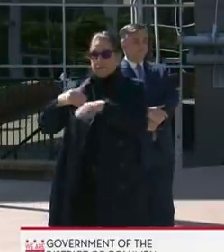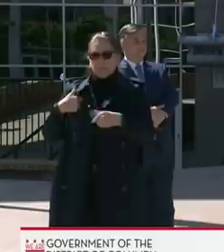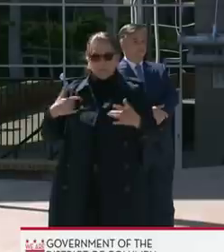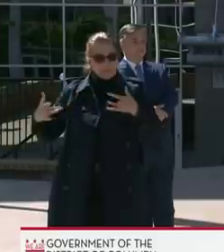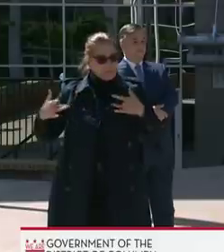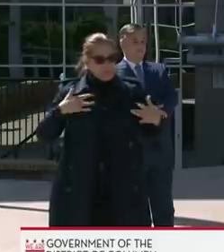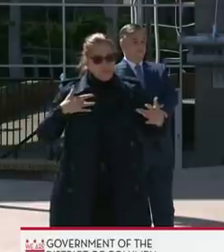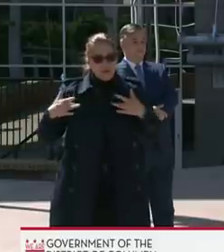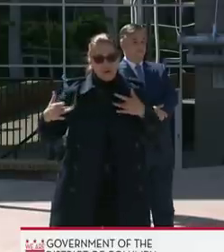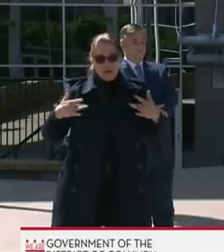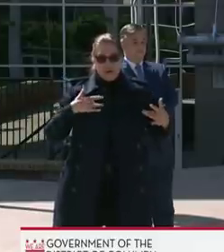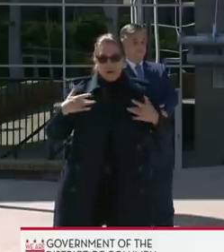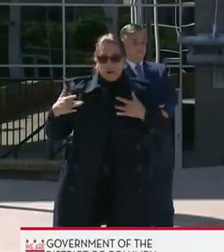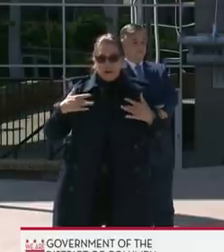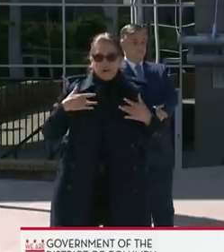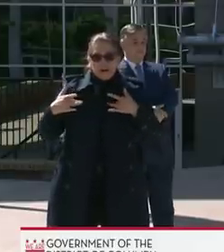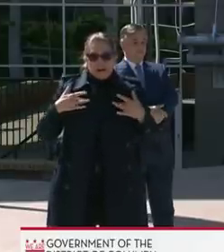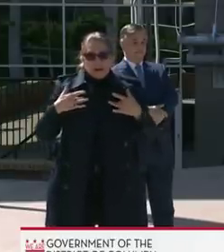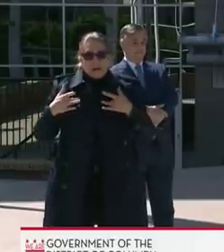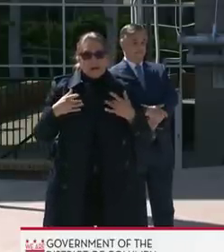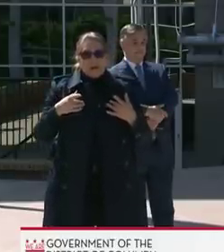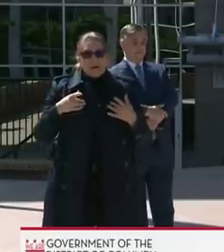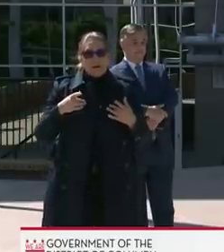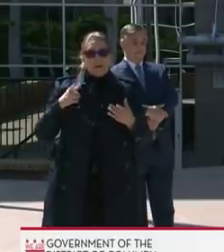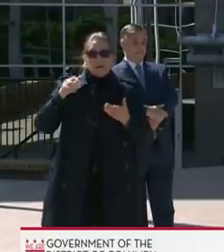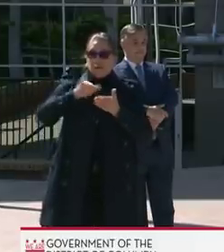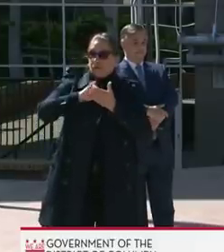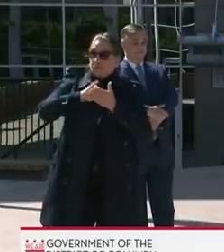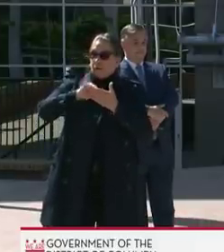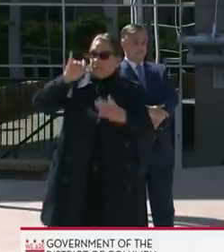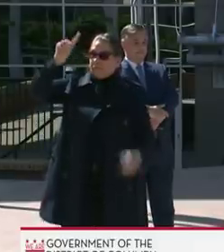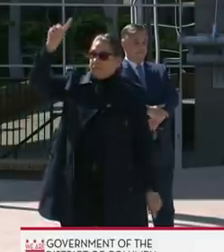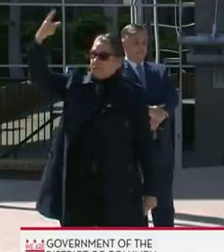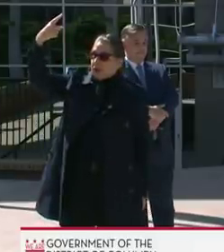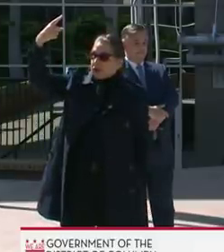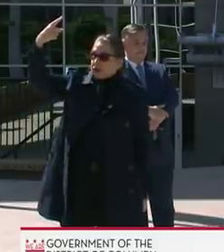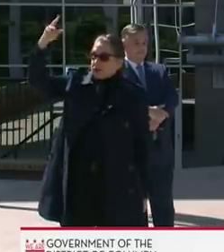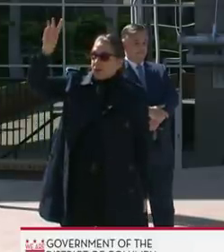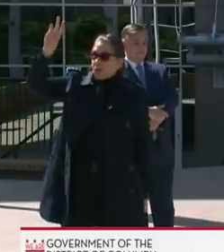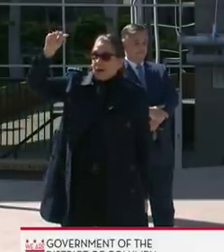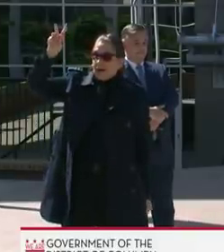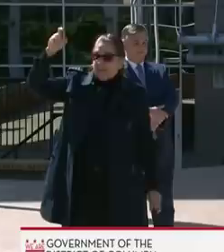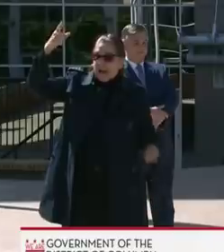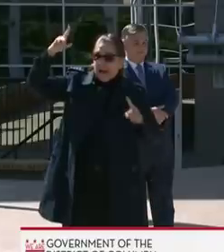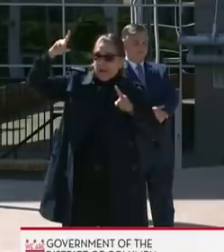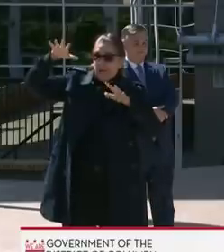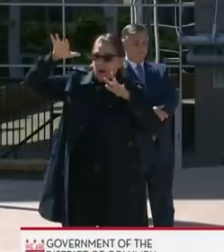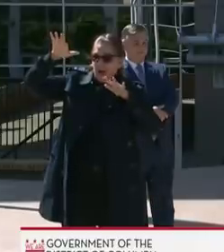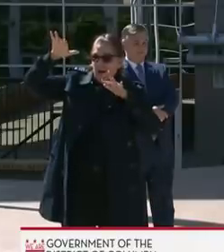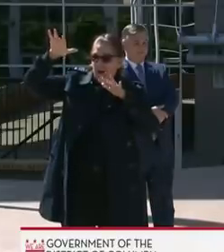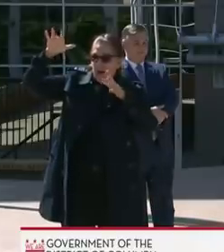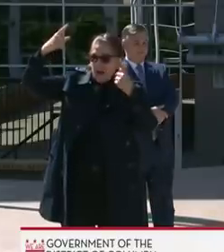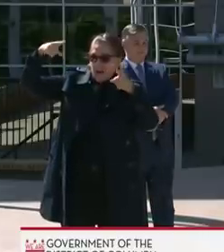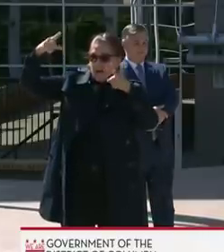consider New York City the first wave, in other cities that we've heard